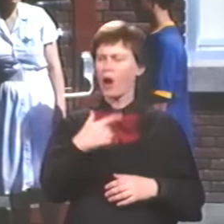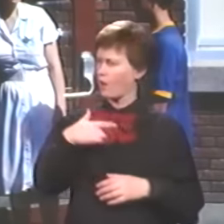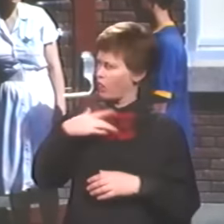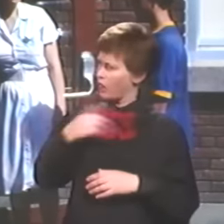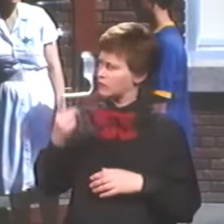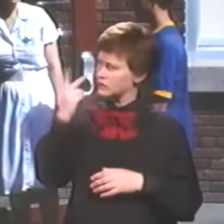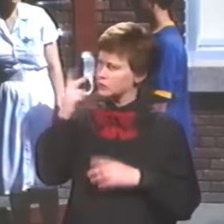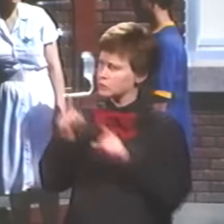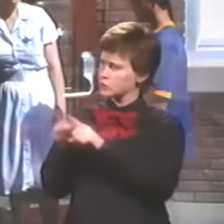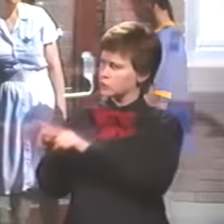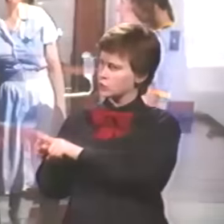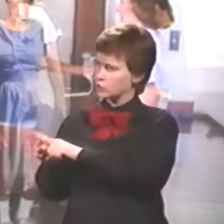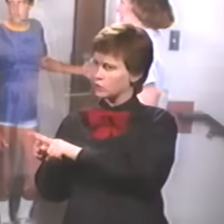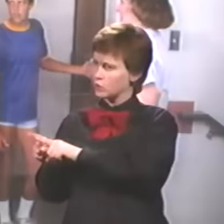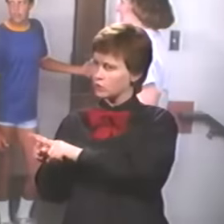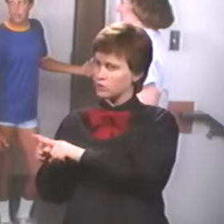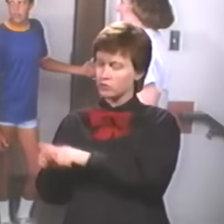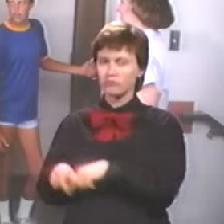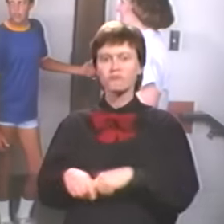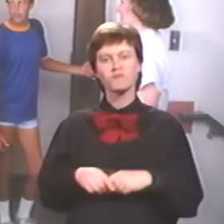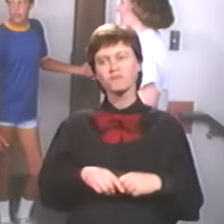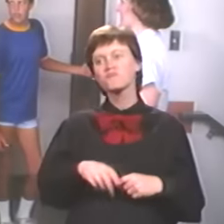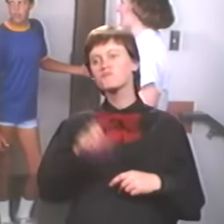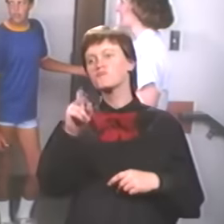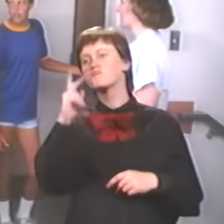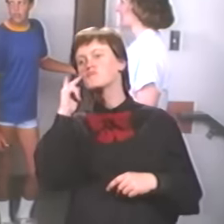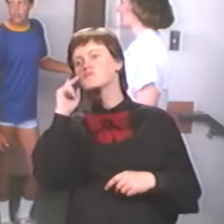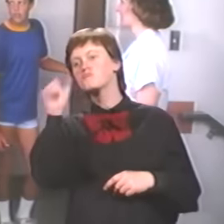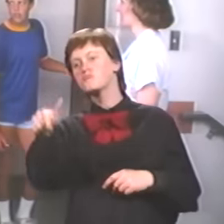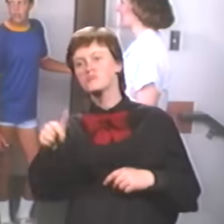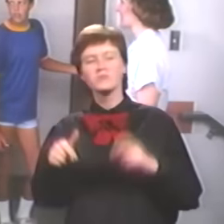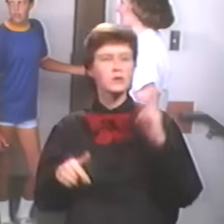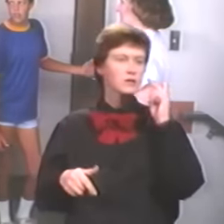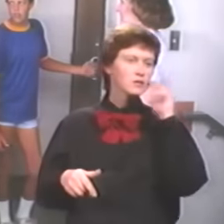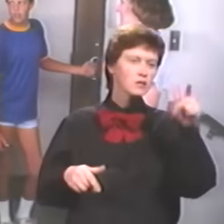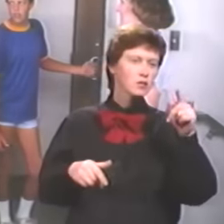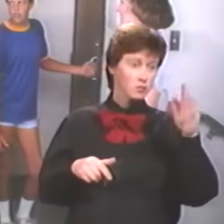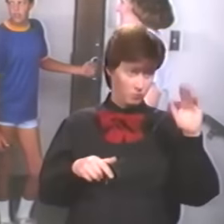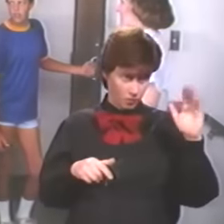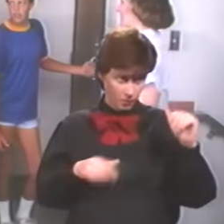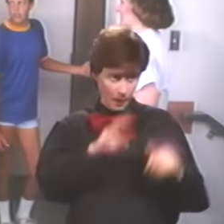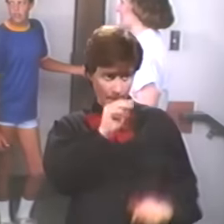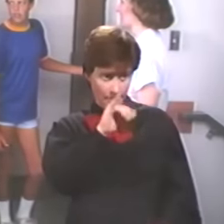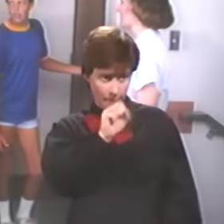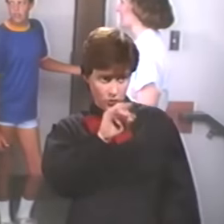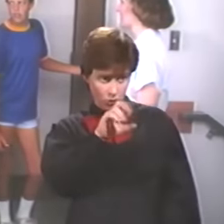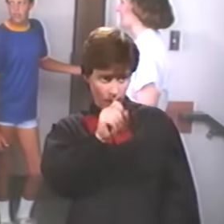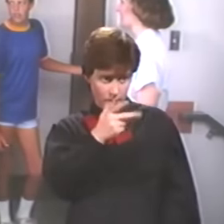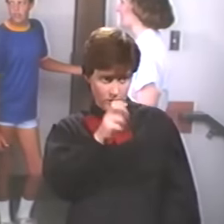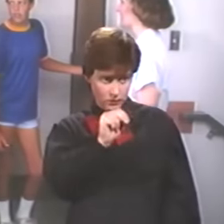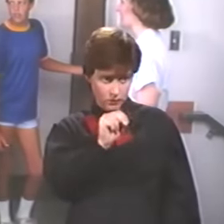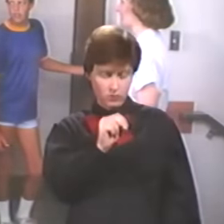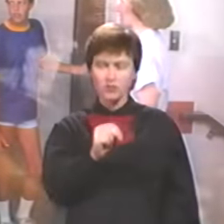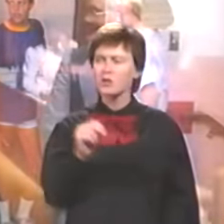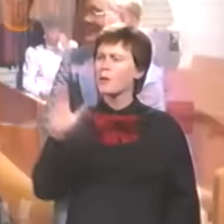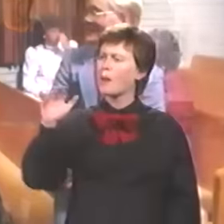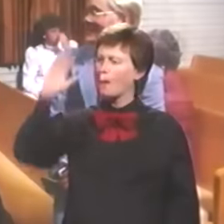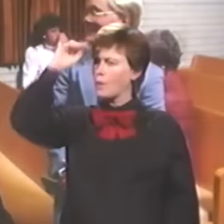Neil. Okay, well, I'll see you later. See you, Neil. Goodbye, Miss Robinson. Goodbye, boys.